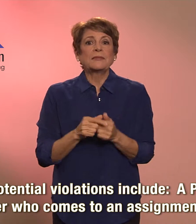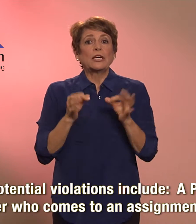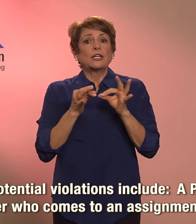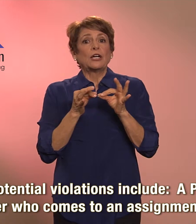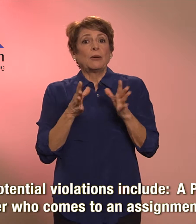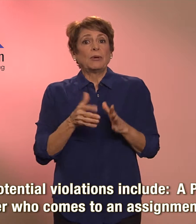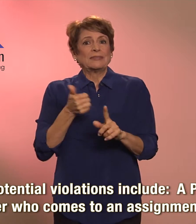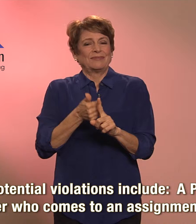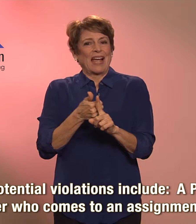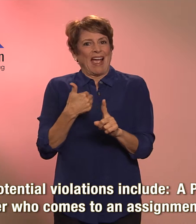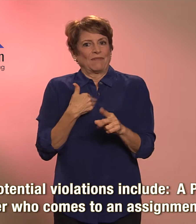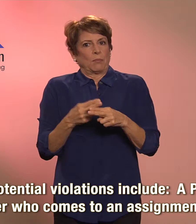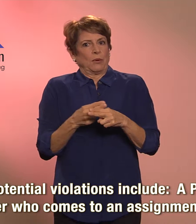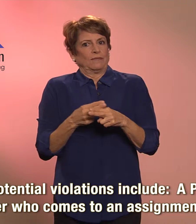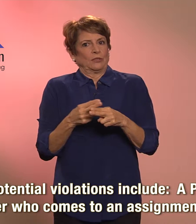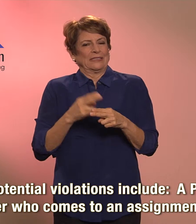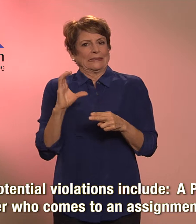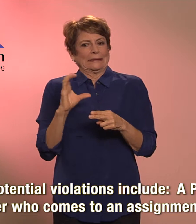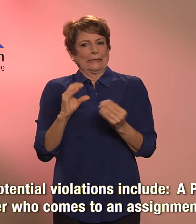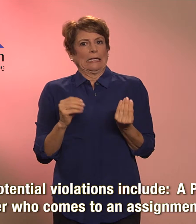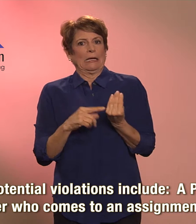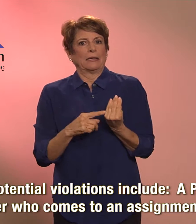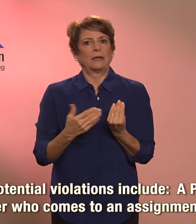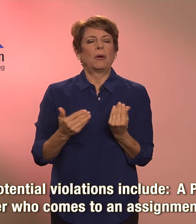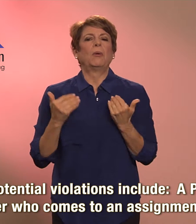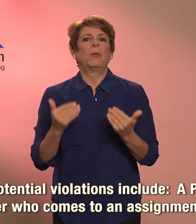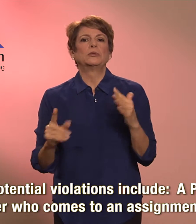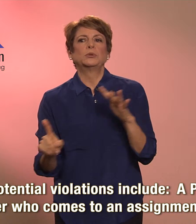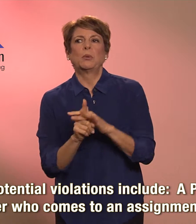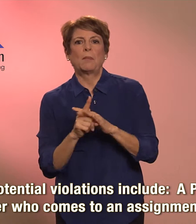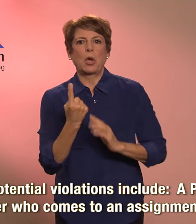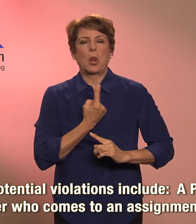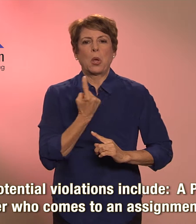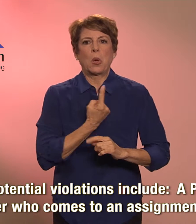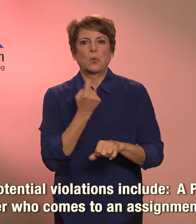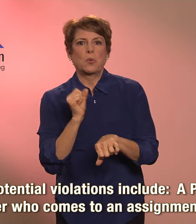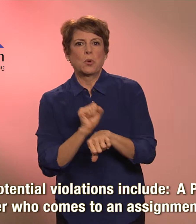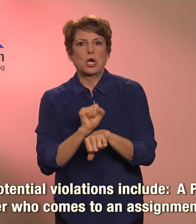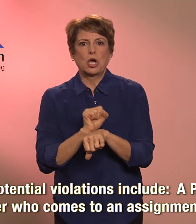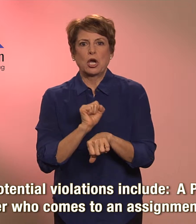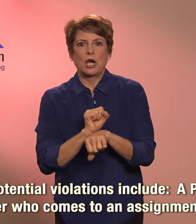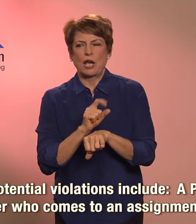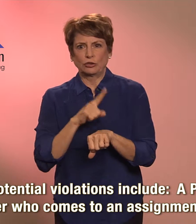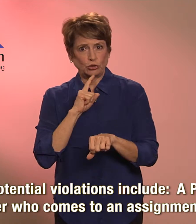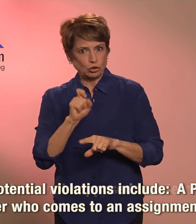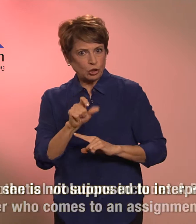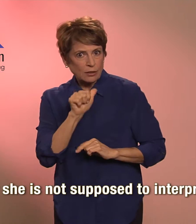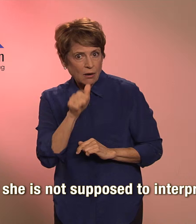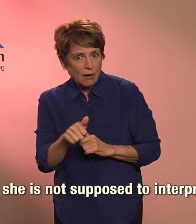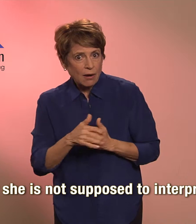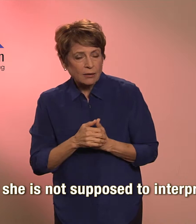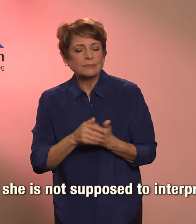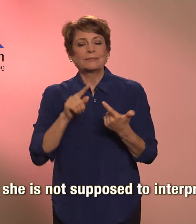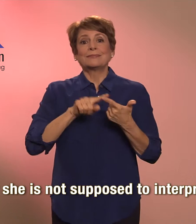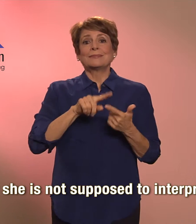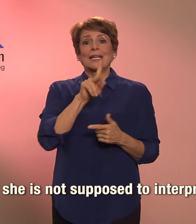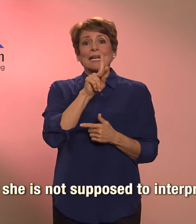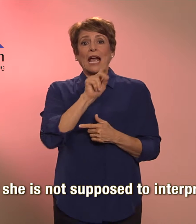Examples of potential violations include a provisional C interpreter who comes to an assignment alone when he or she is not supposed to